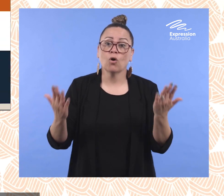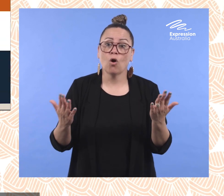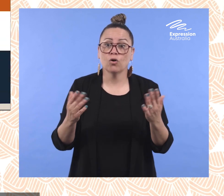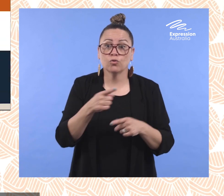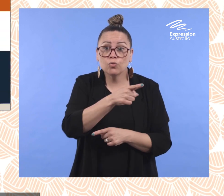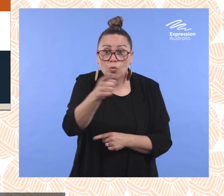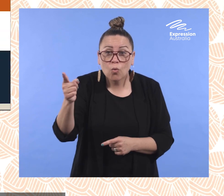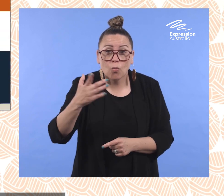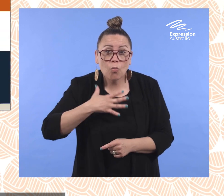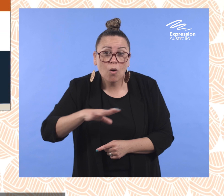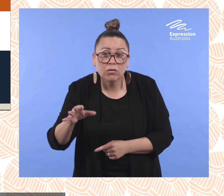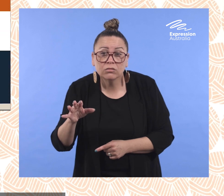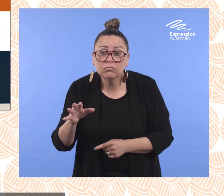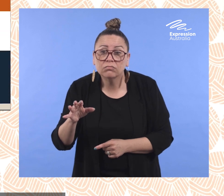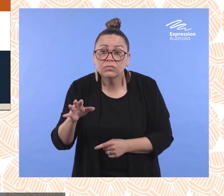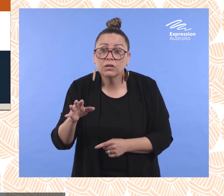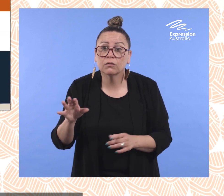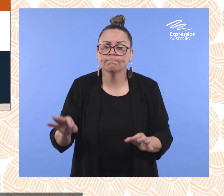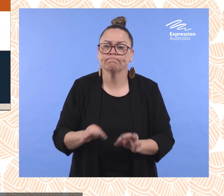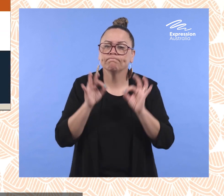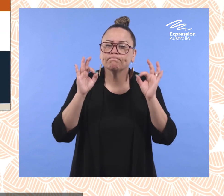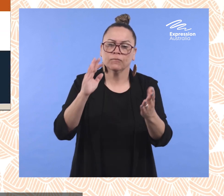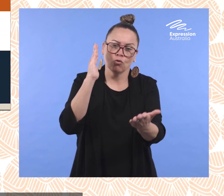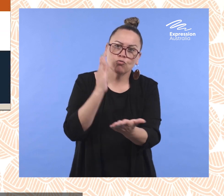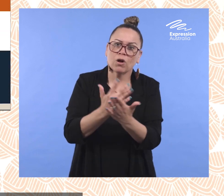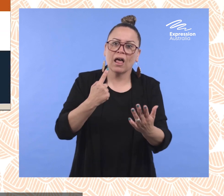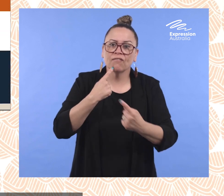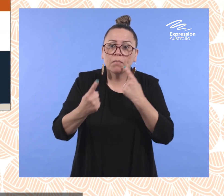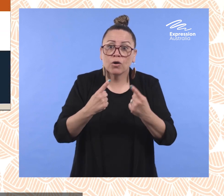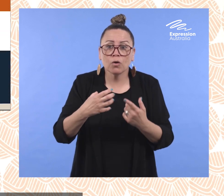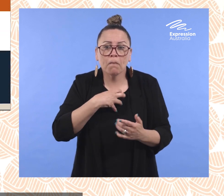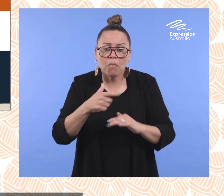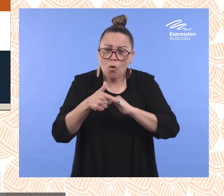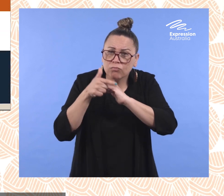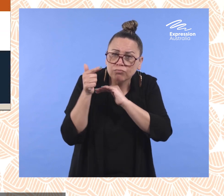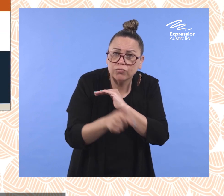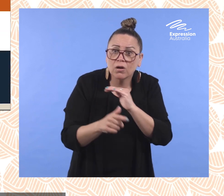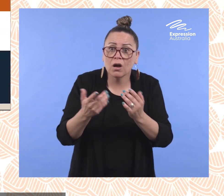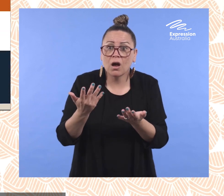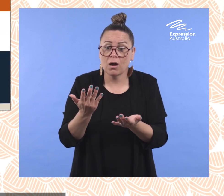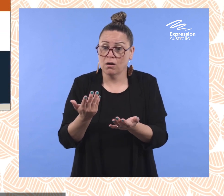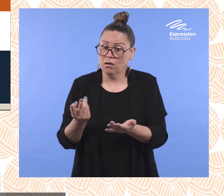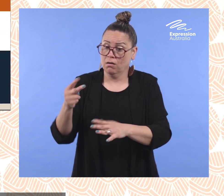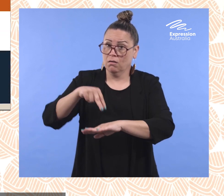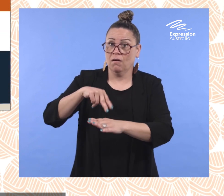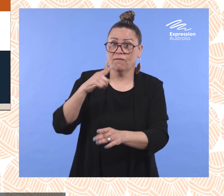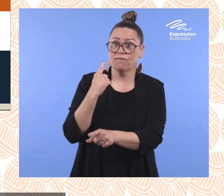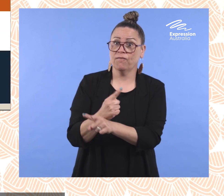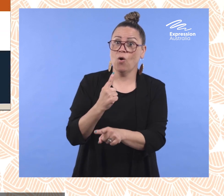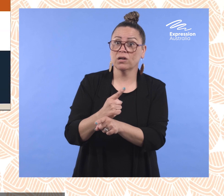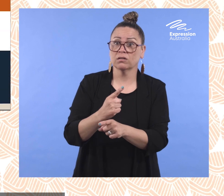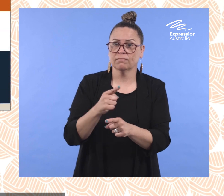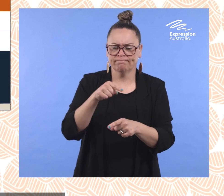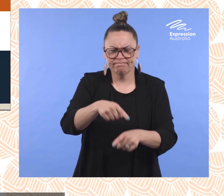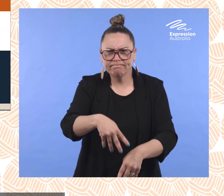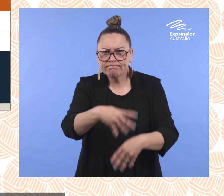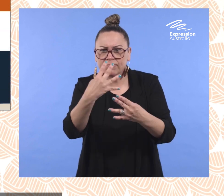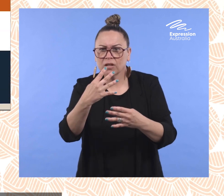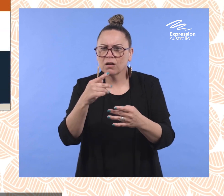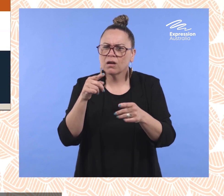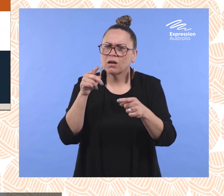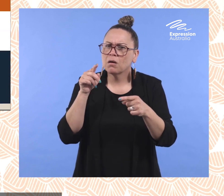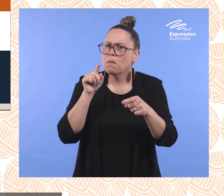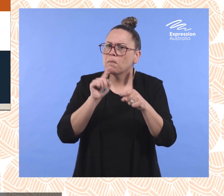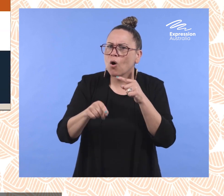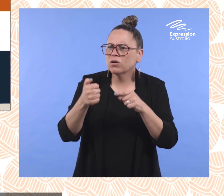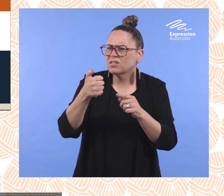So if you want, so the official information to find out more about the voice, this website was launched maybe like 6 weeks ago, a